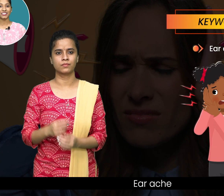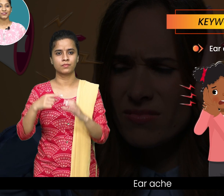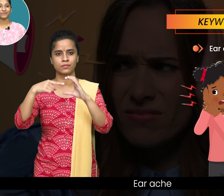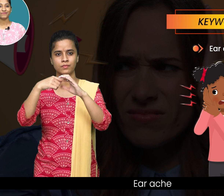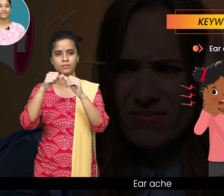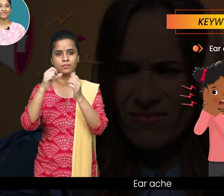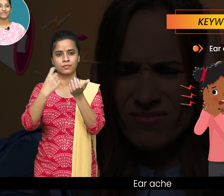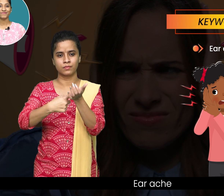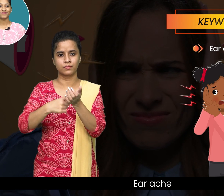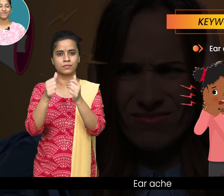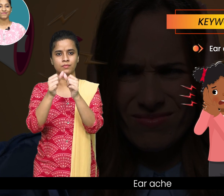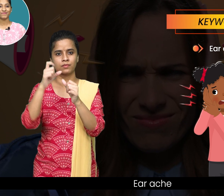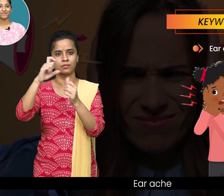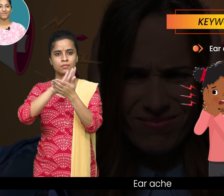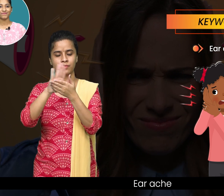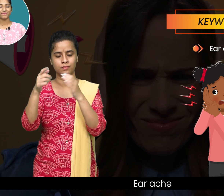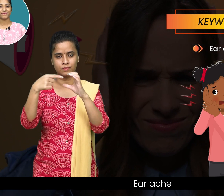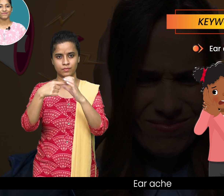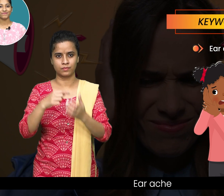earache.